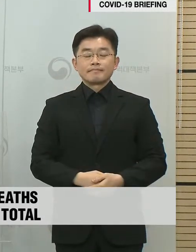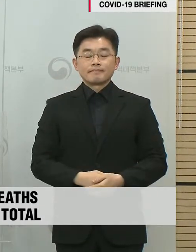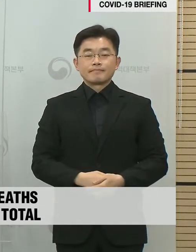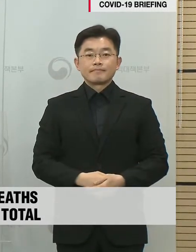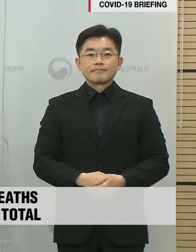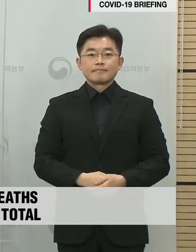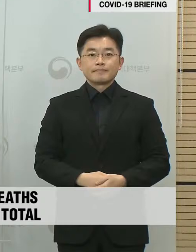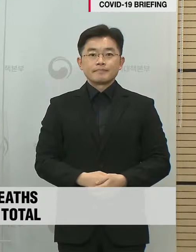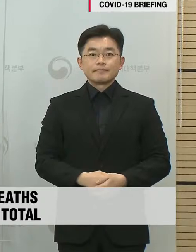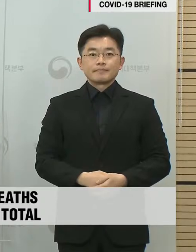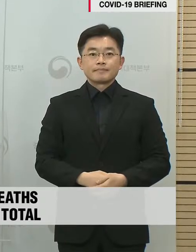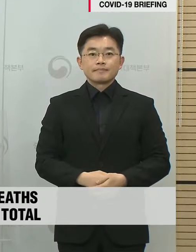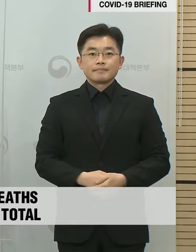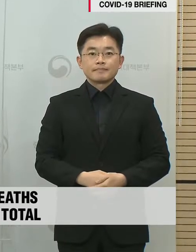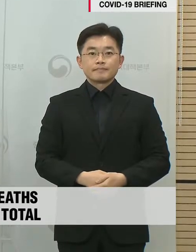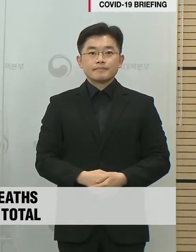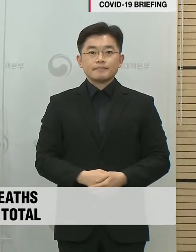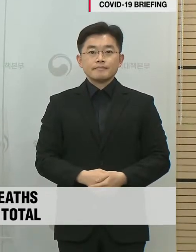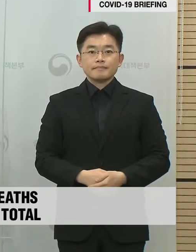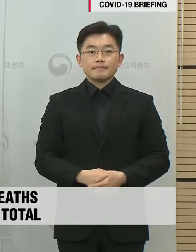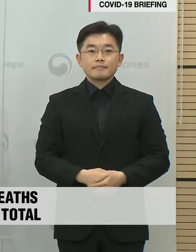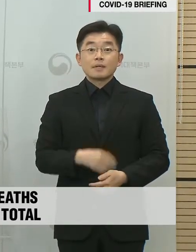region.